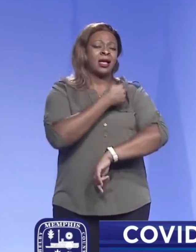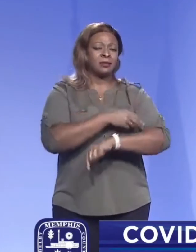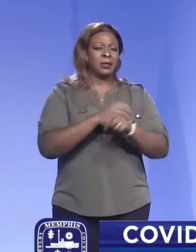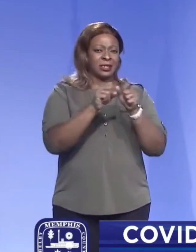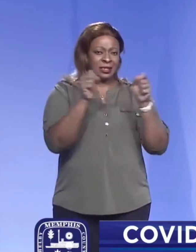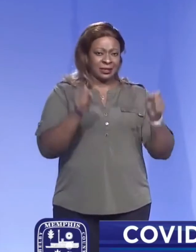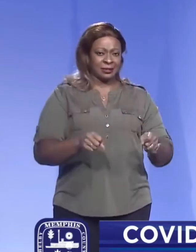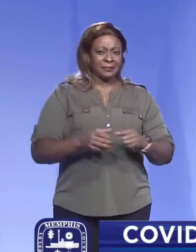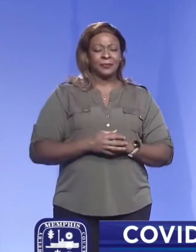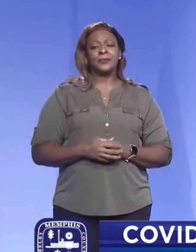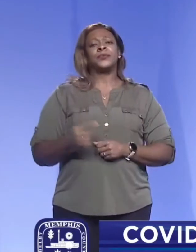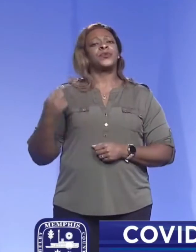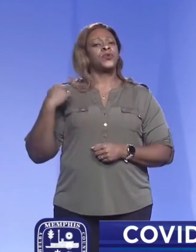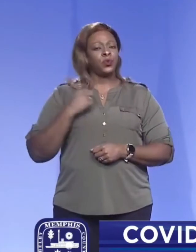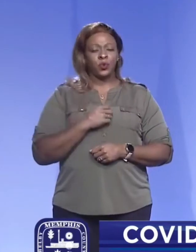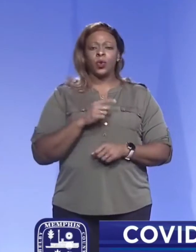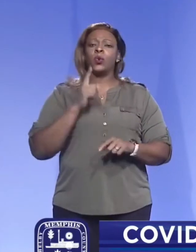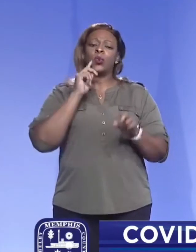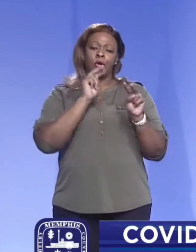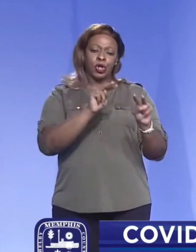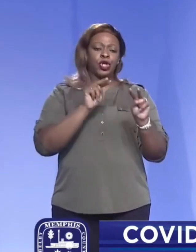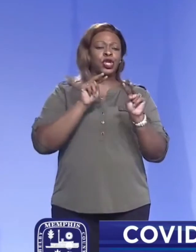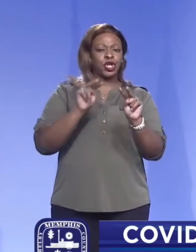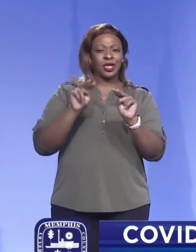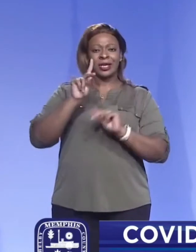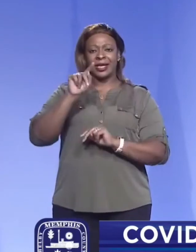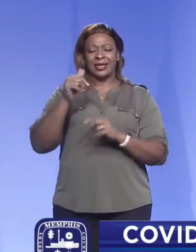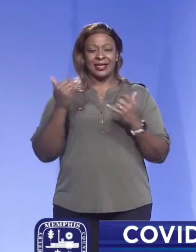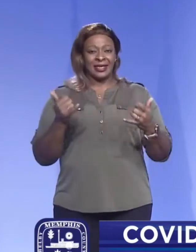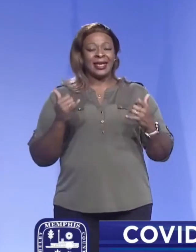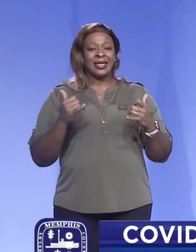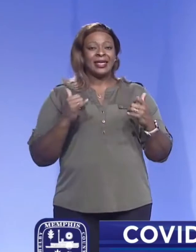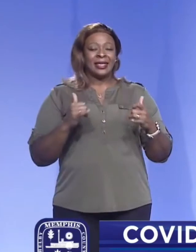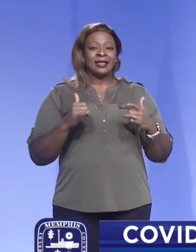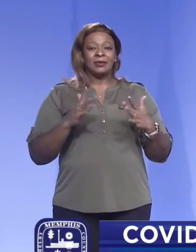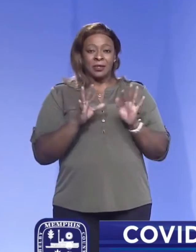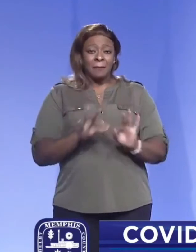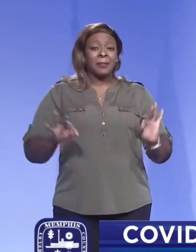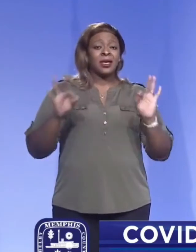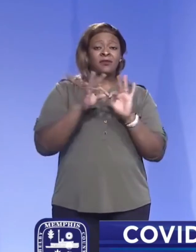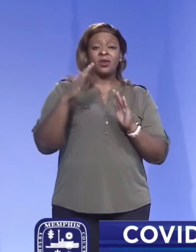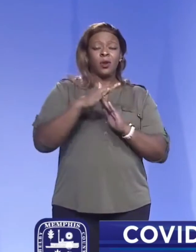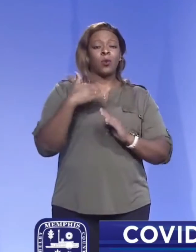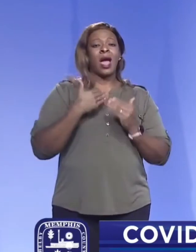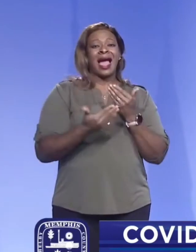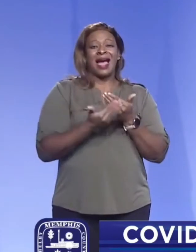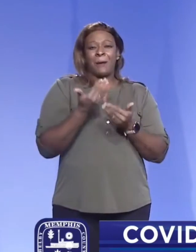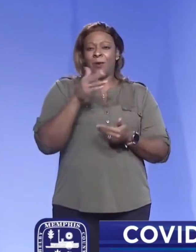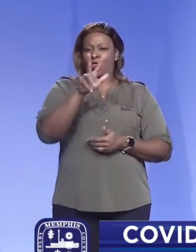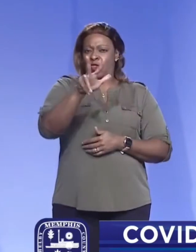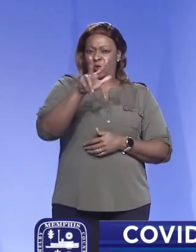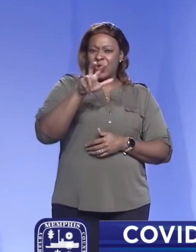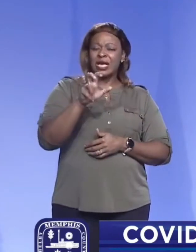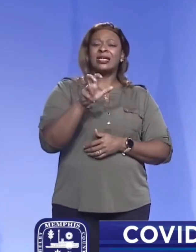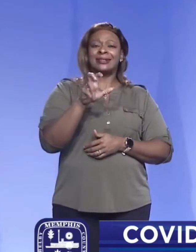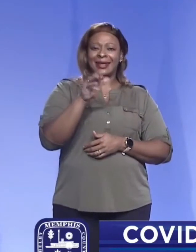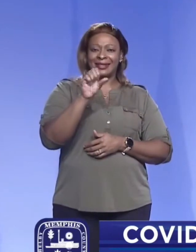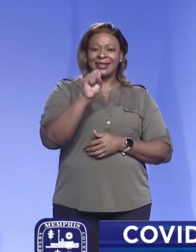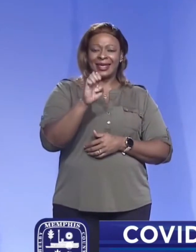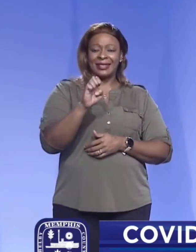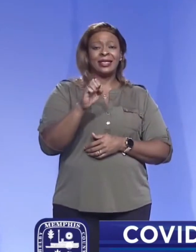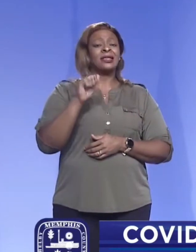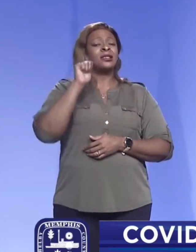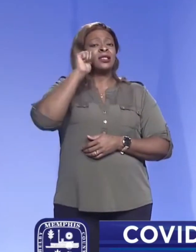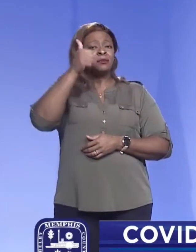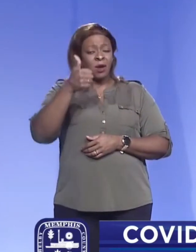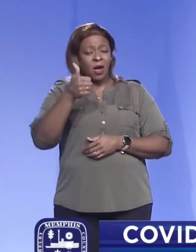systems. So we are really looking at the data. Today was pivotal because we had almost 300 new cases. Clearly, the data tomorrow